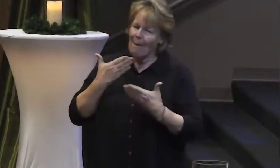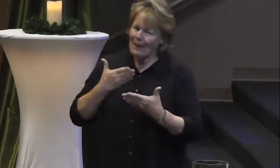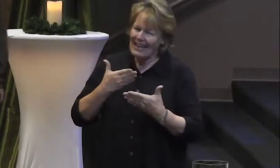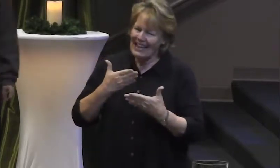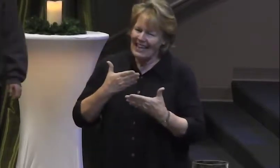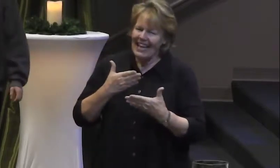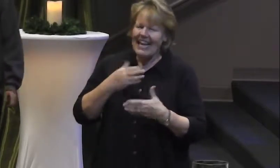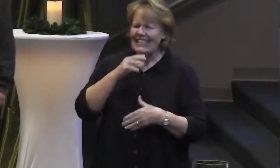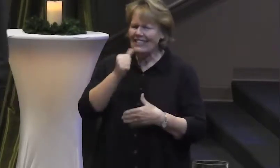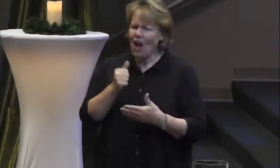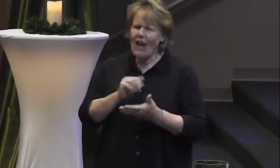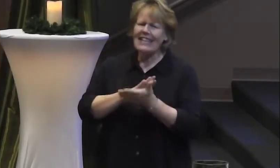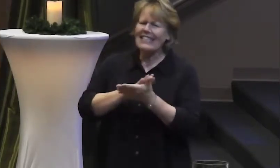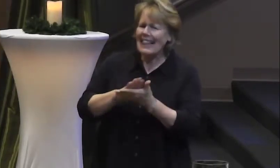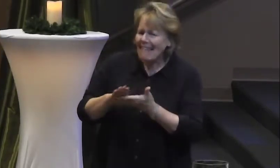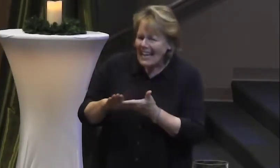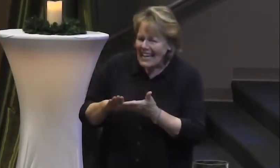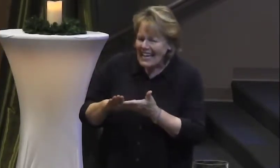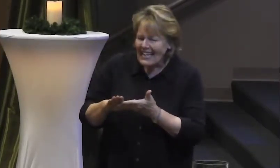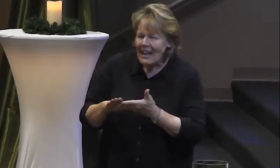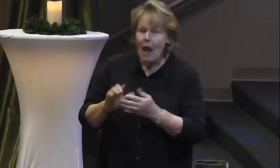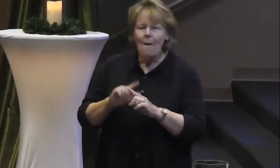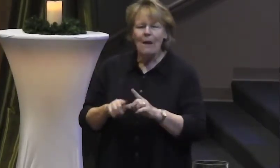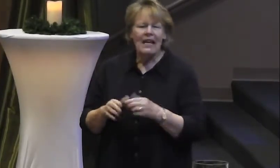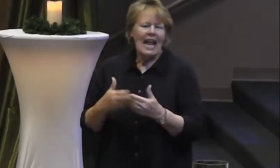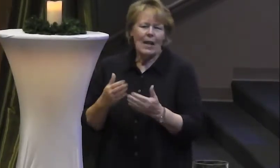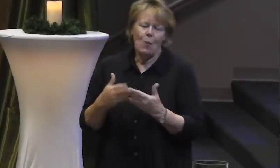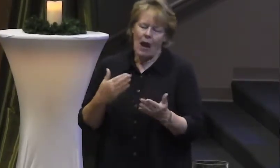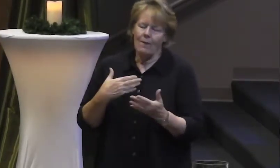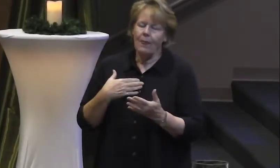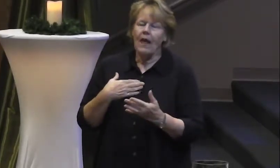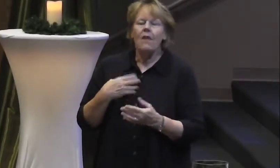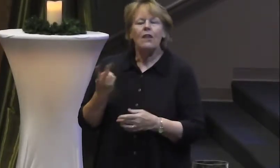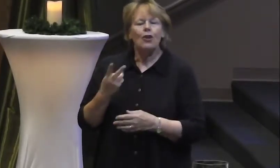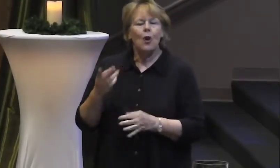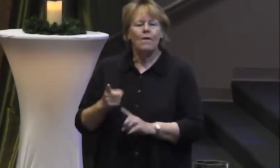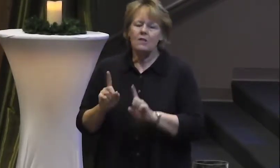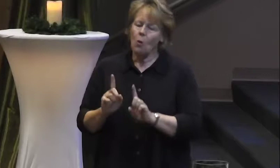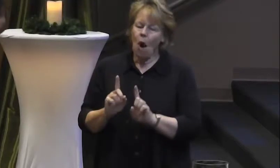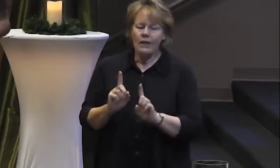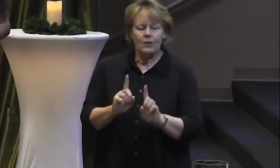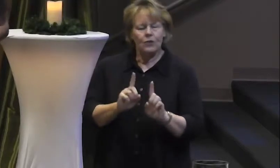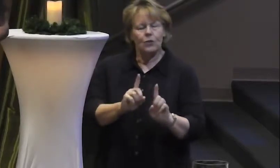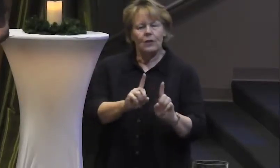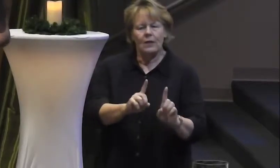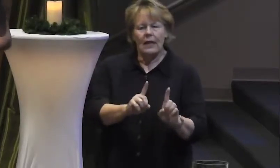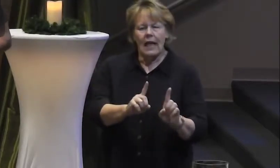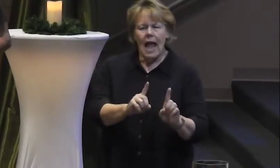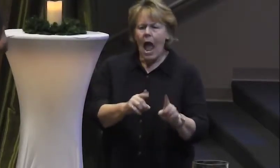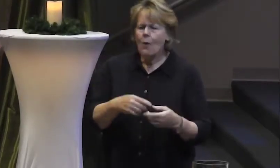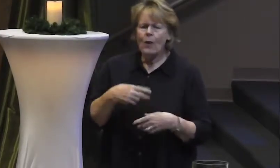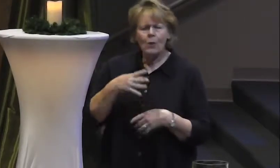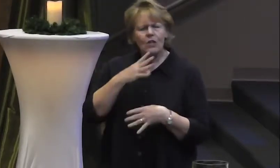but he's great. Well, anyway, we're walking to school, and for some reason we're talking about holidays, and Drew